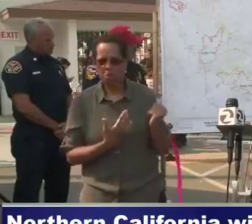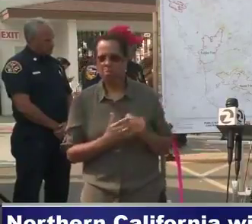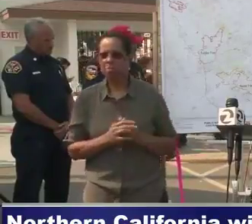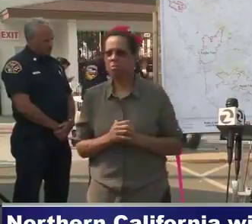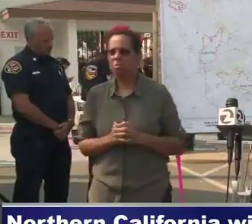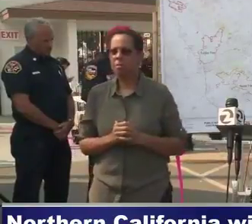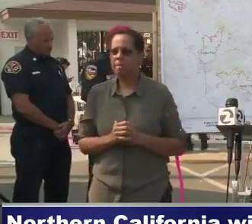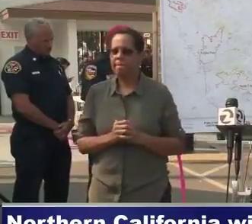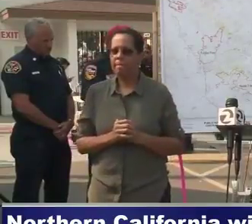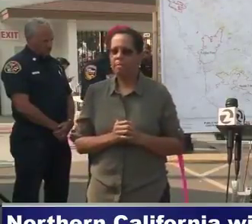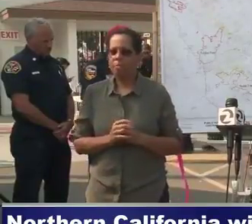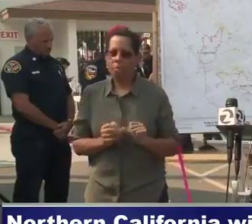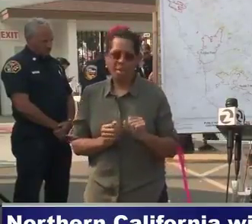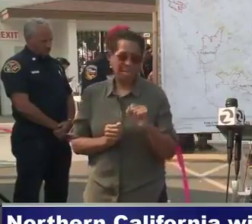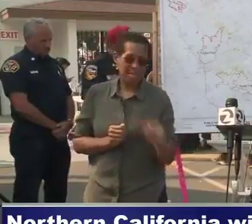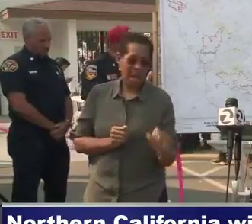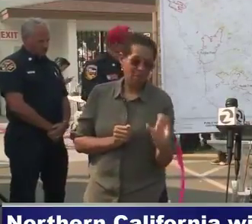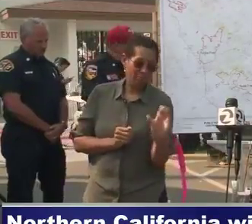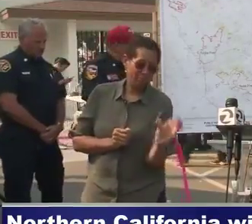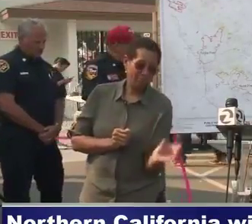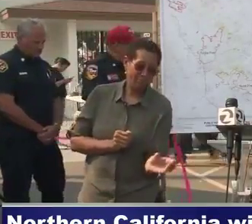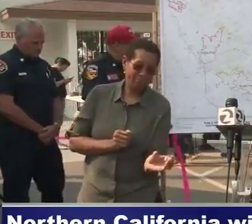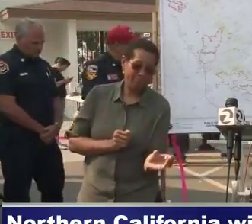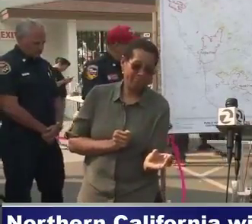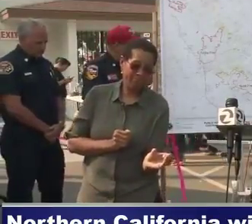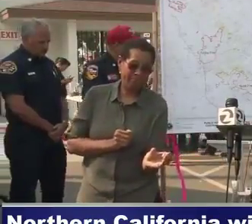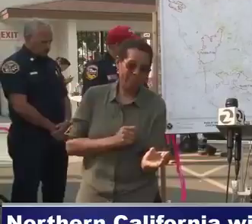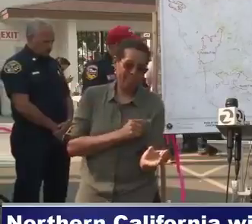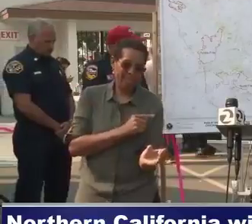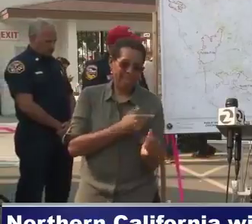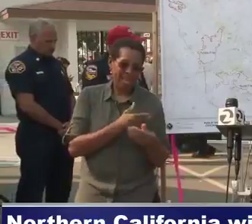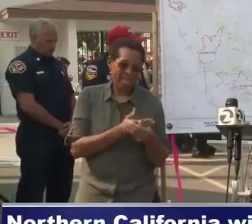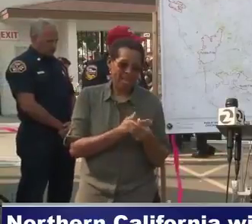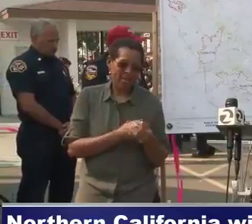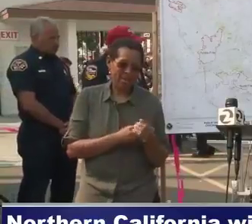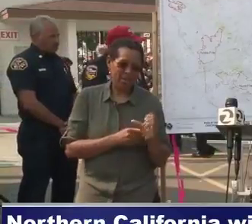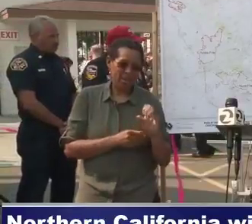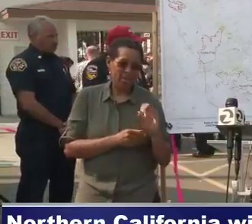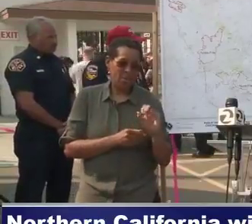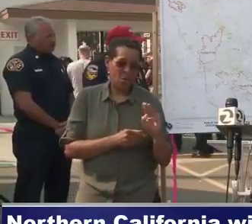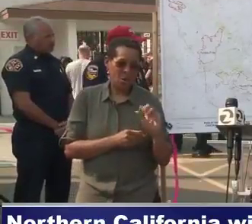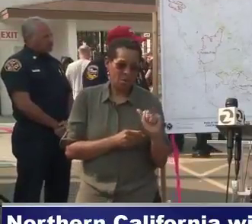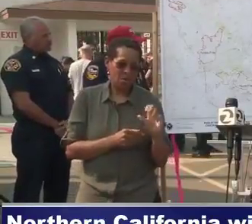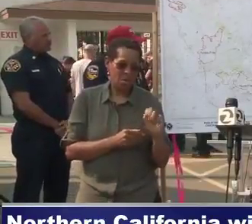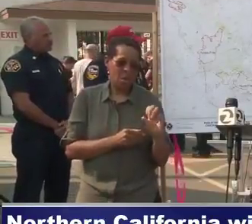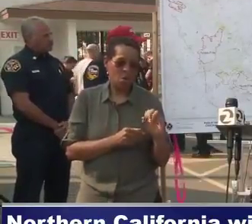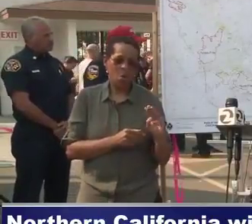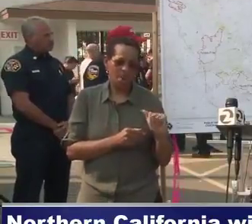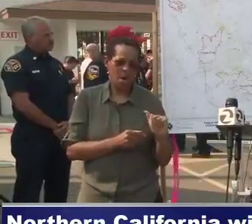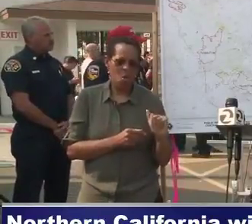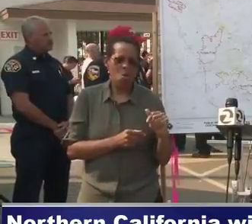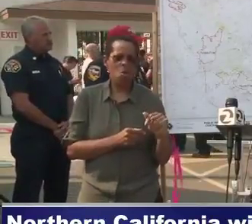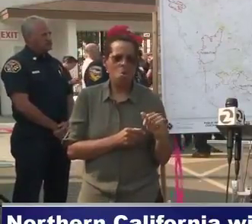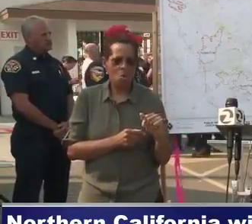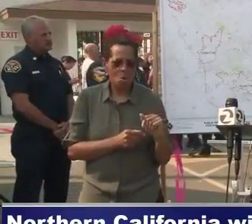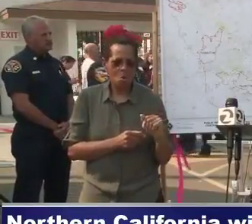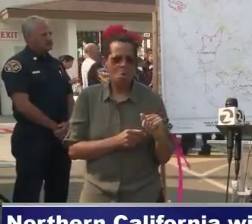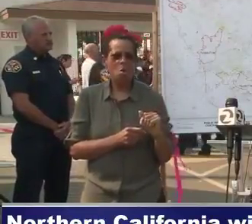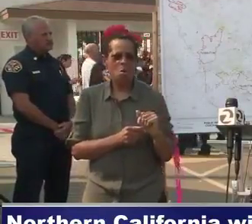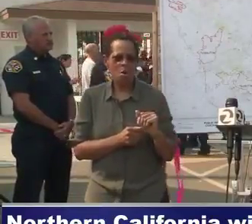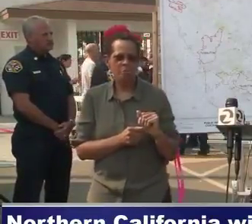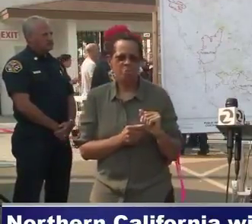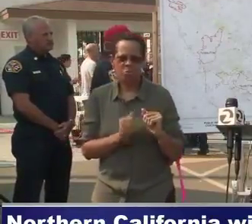the southwest side here, where it's above the city of Sonoma there, the guys did a lot of work 2 nights ago,